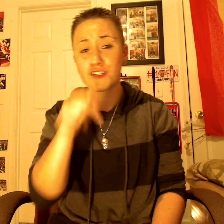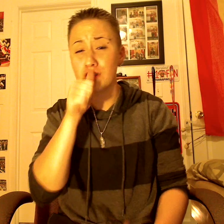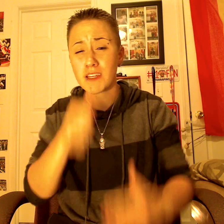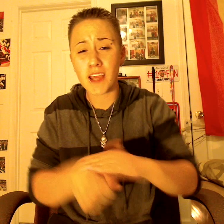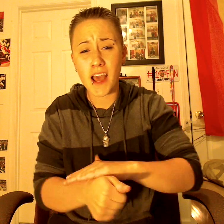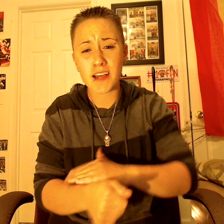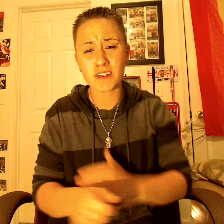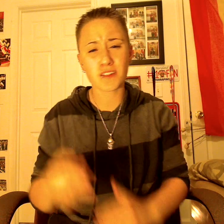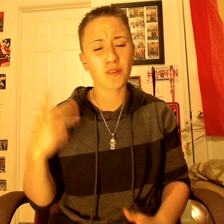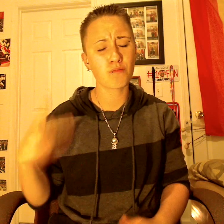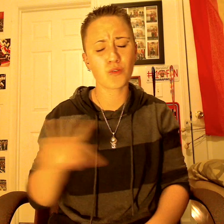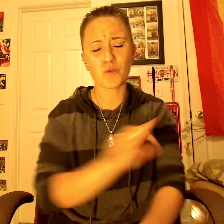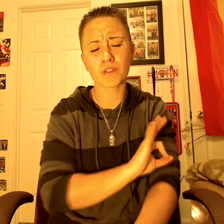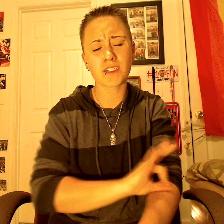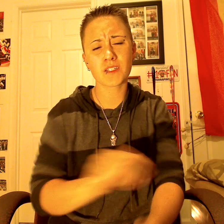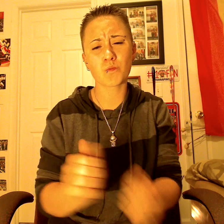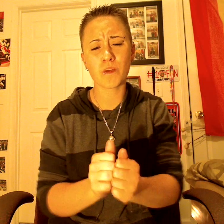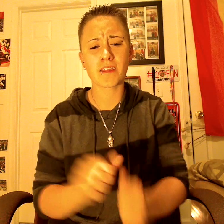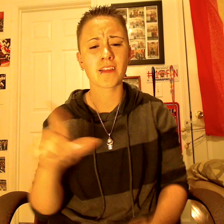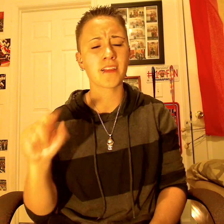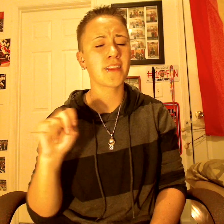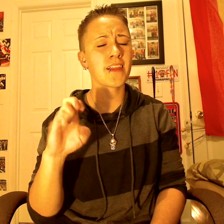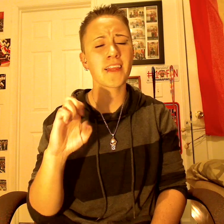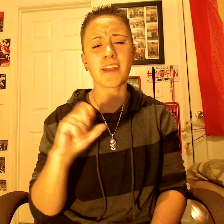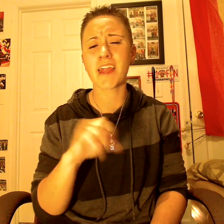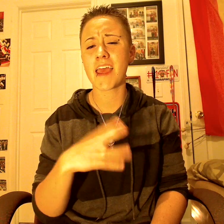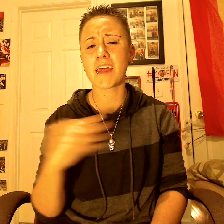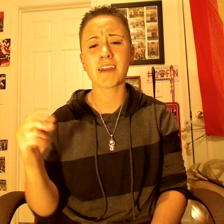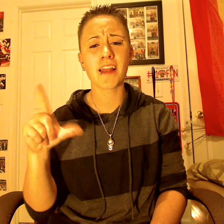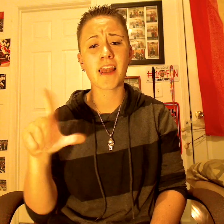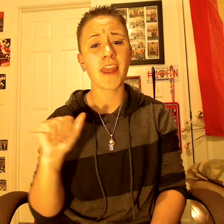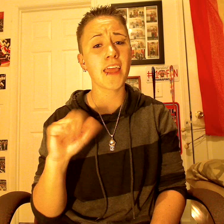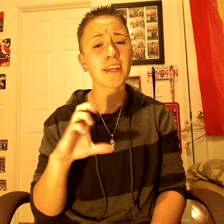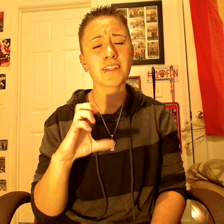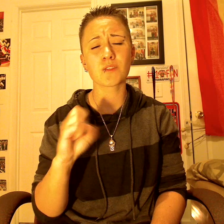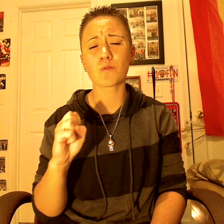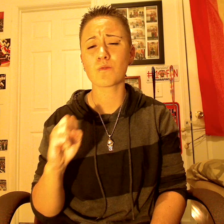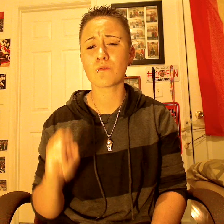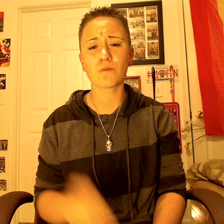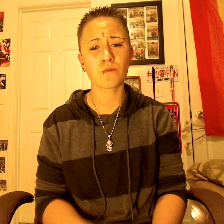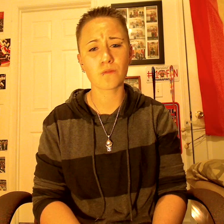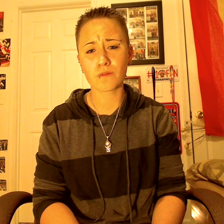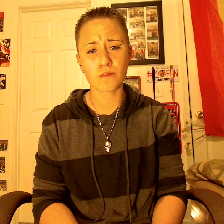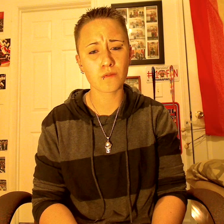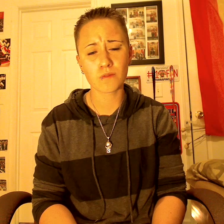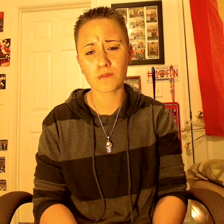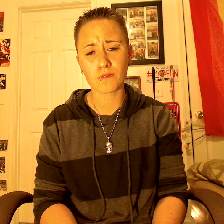she has the bruises with her linen and lace. Oh,